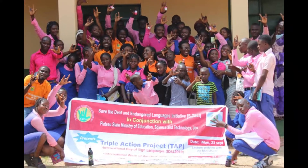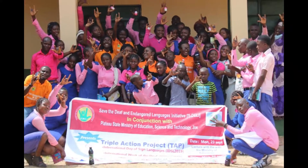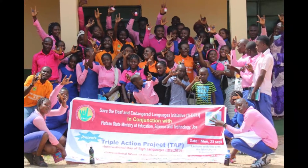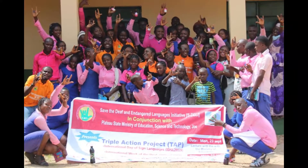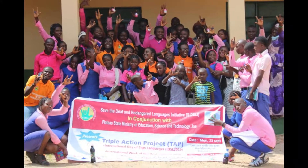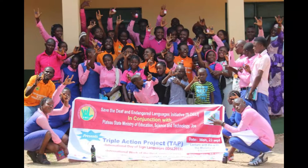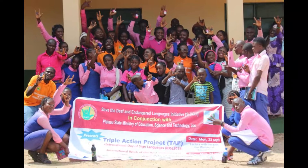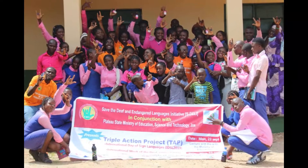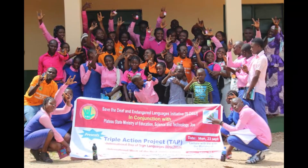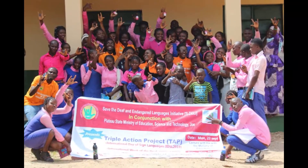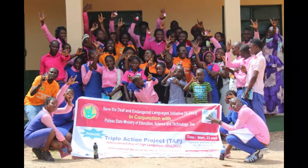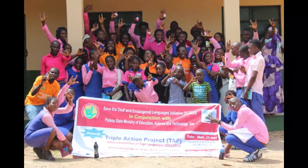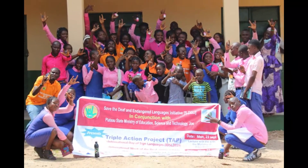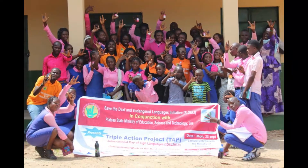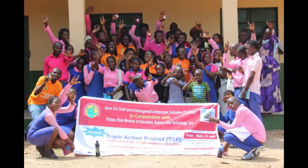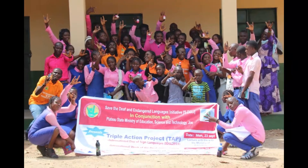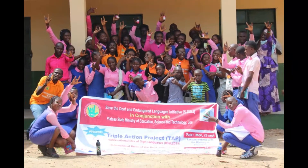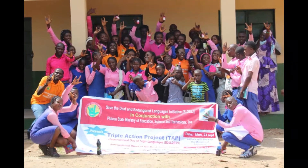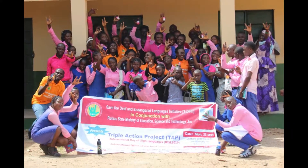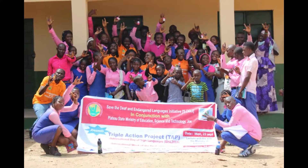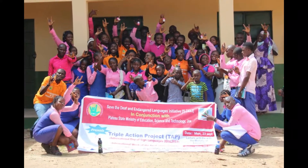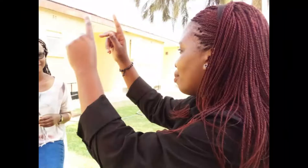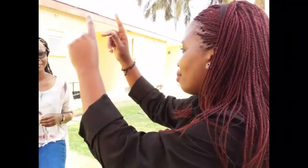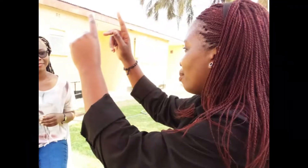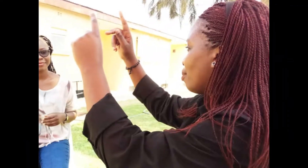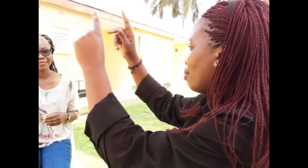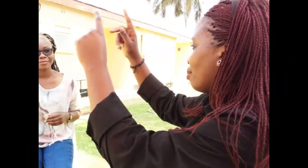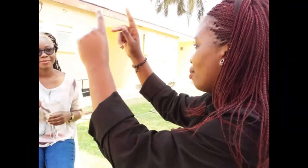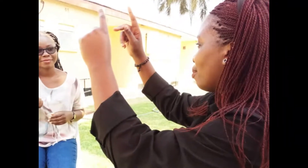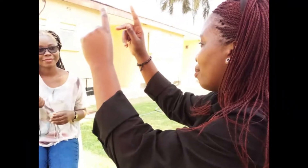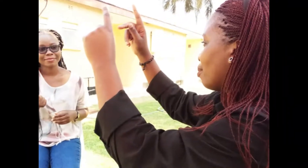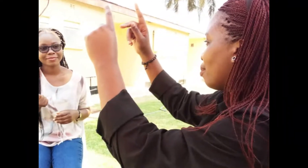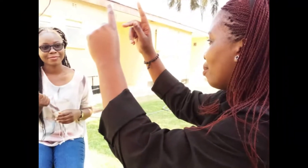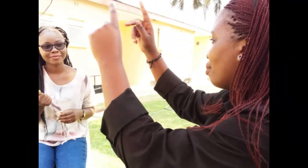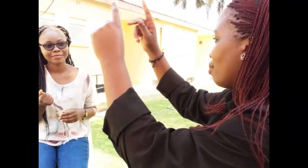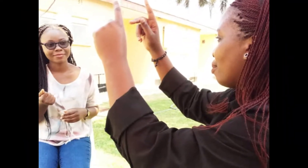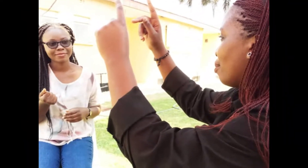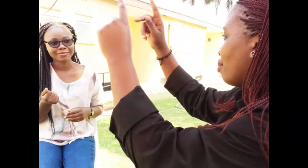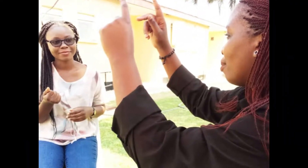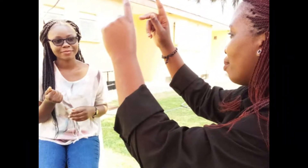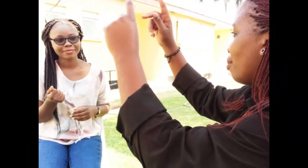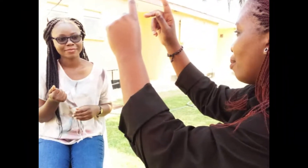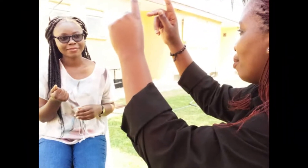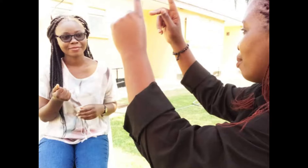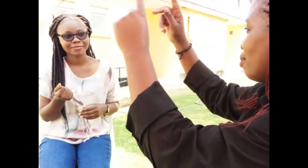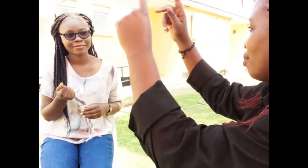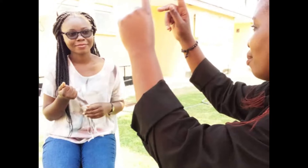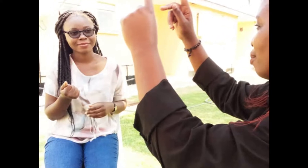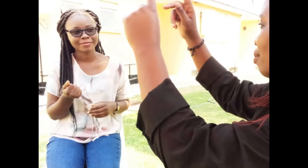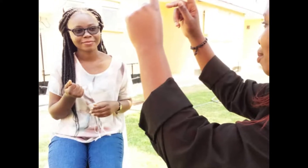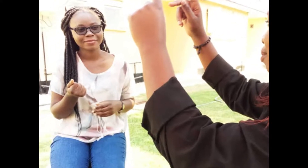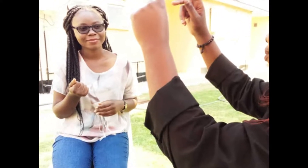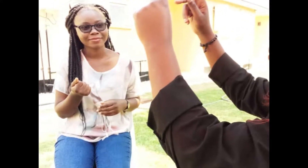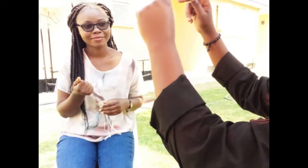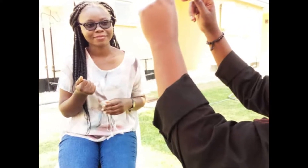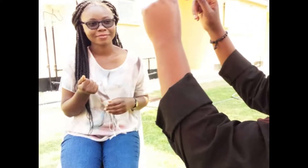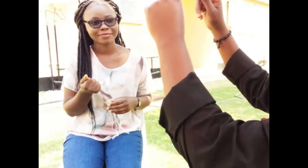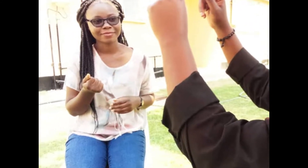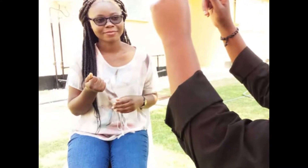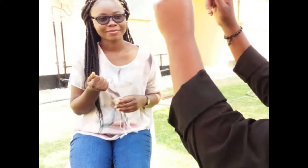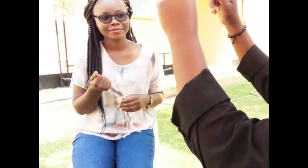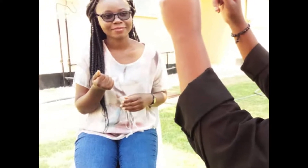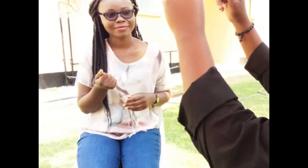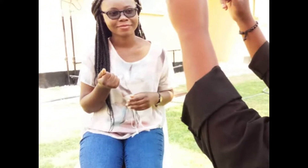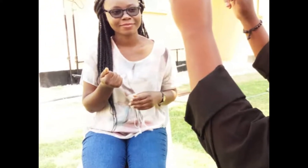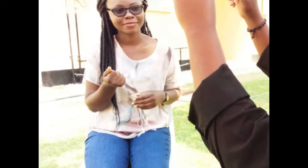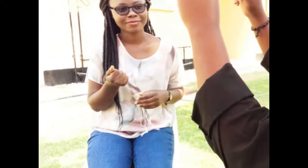the cognitive development of deaf children. Once again, thank you. Now let's move down to Zambia and see what they have for